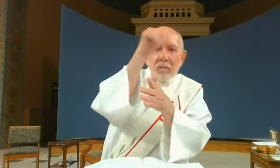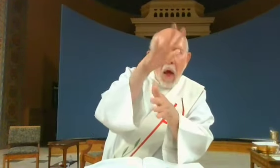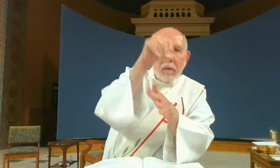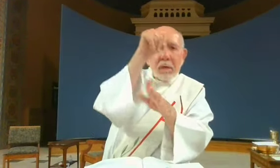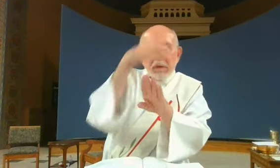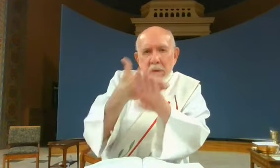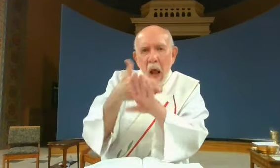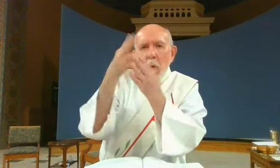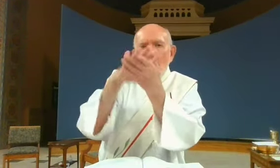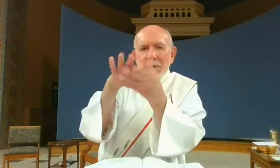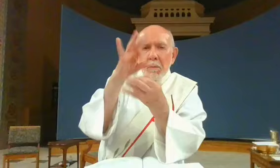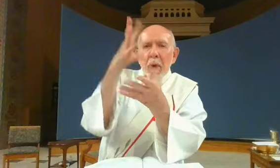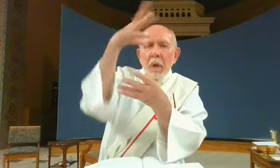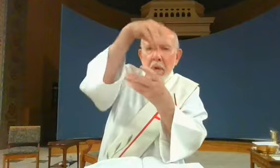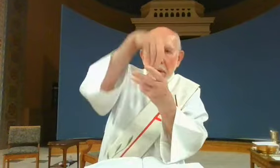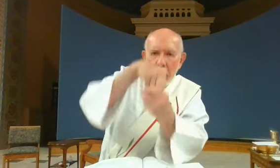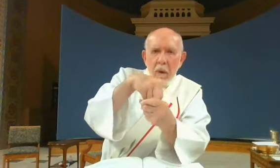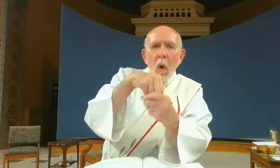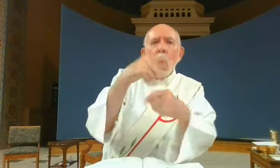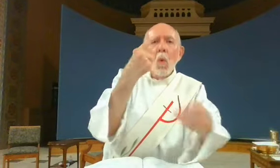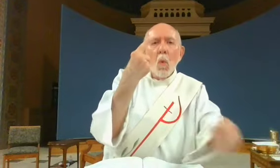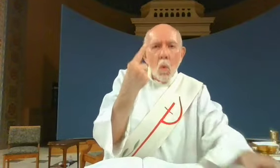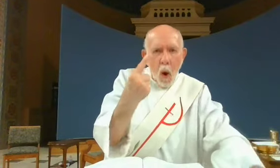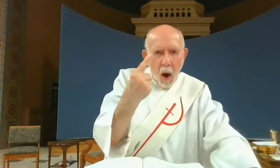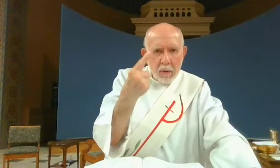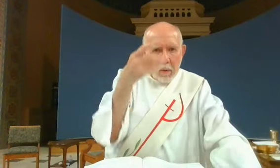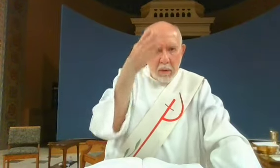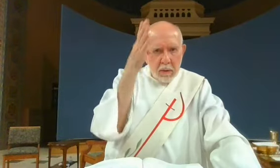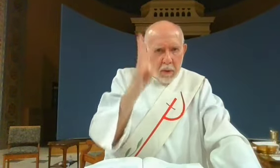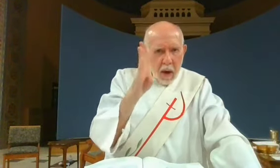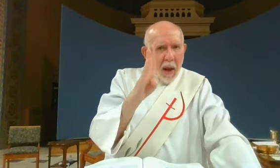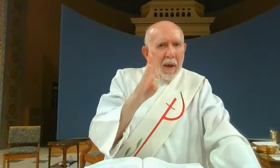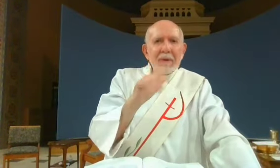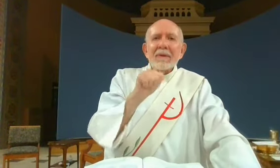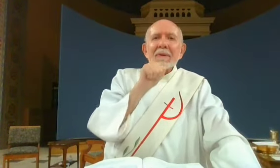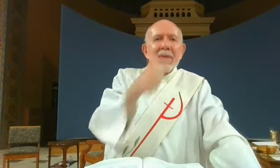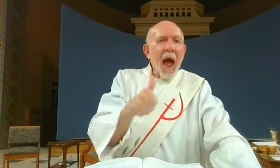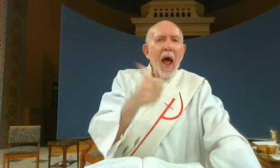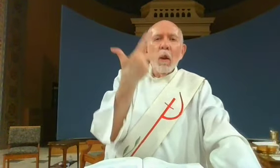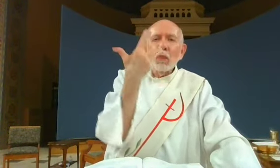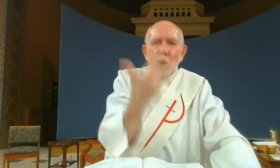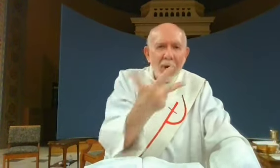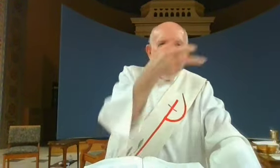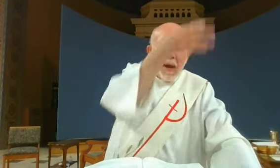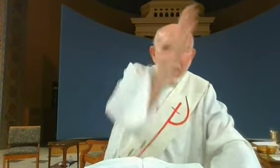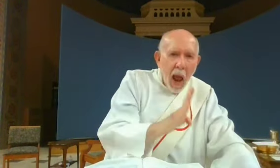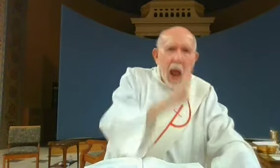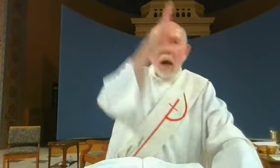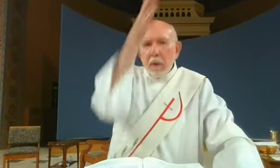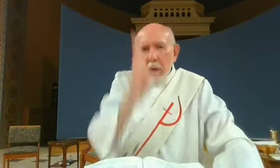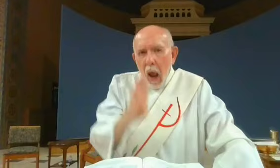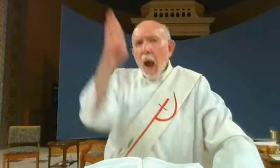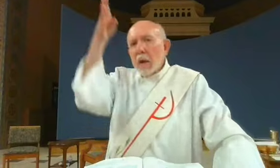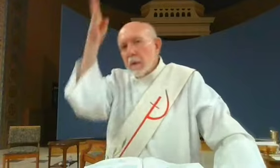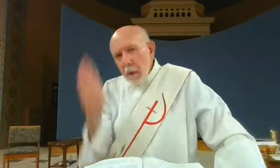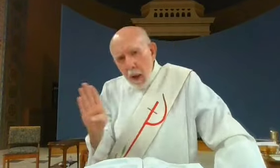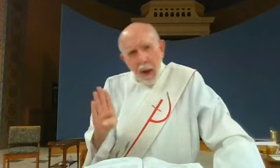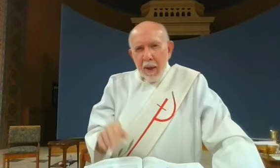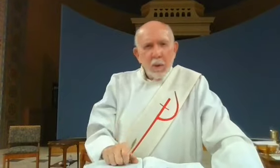You have the Father, the Son, the Holy Spirit. They are all three aspects within one God. It is not three